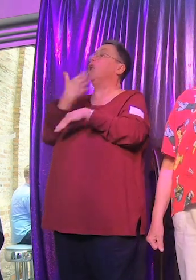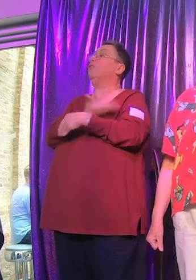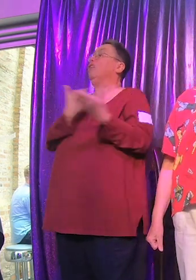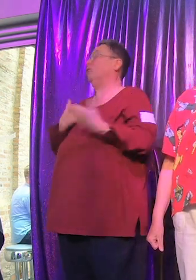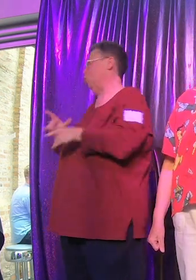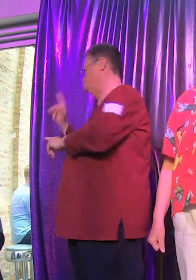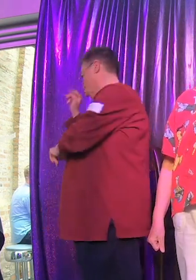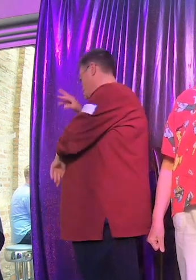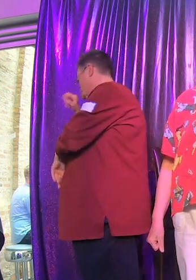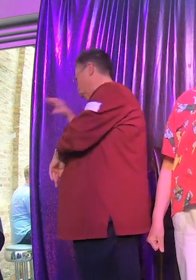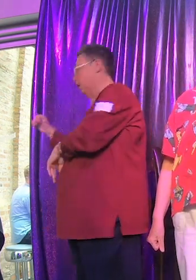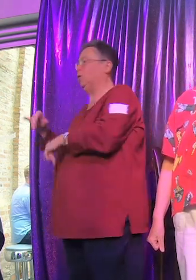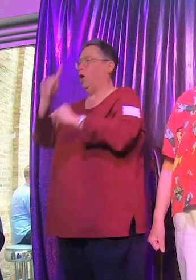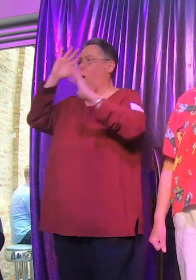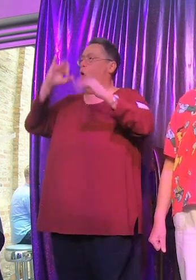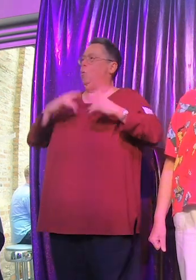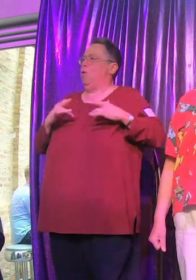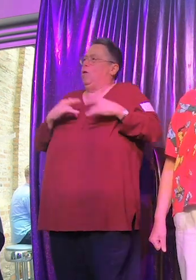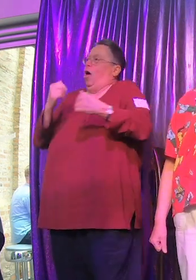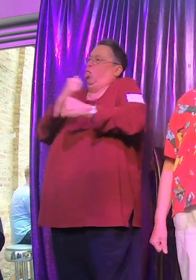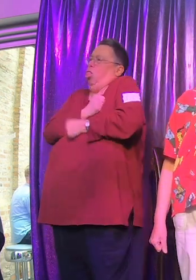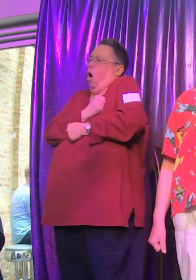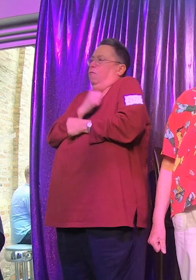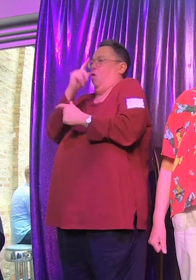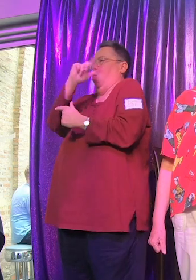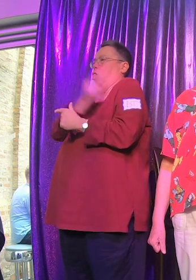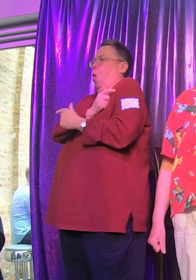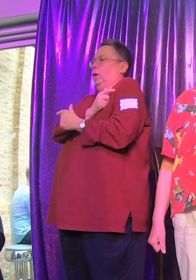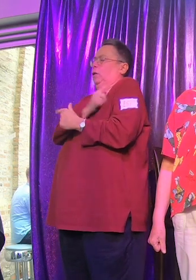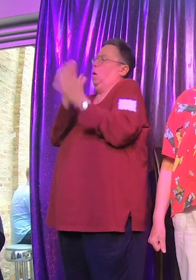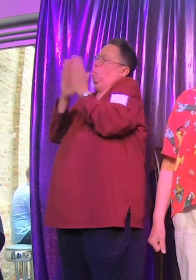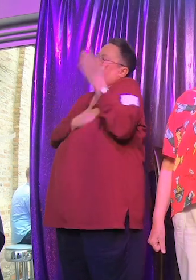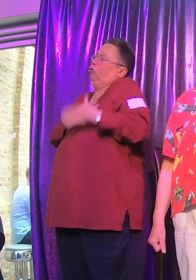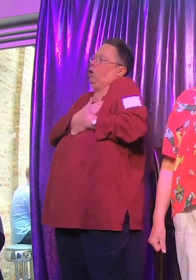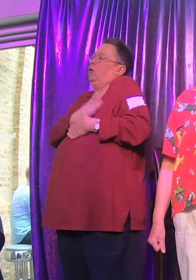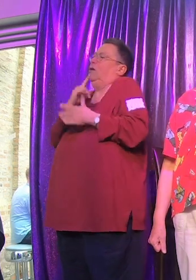hope that you can feel the love, loyalty, appreciation, and pride.